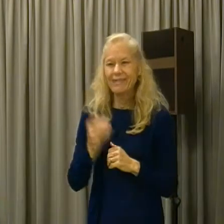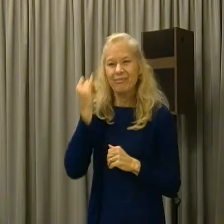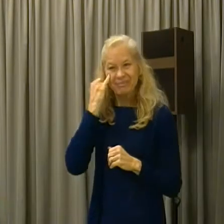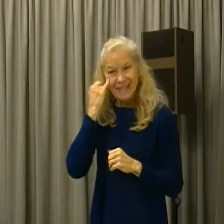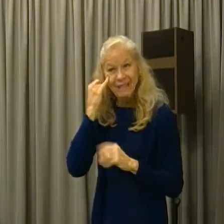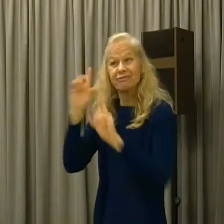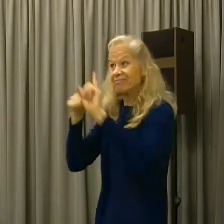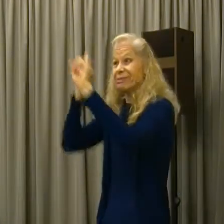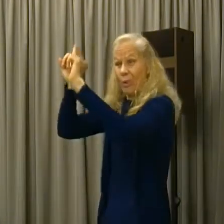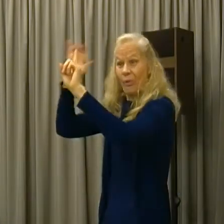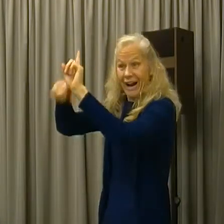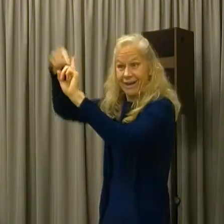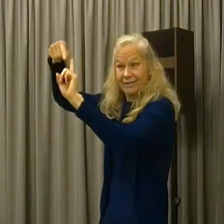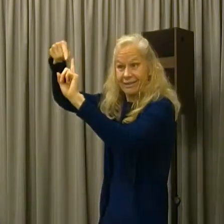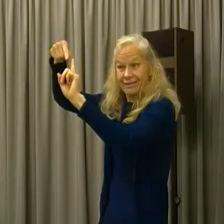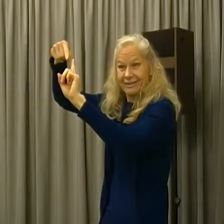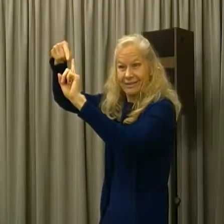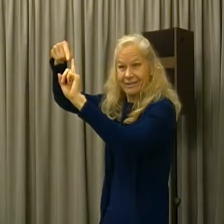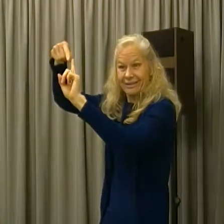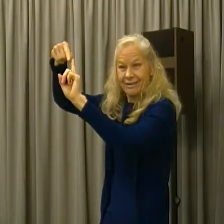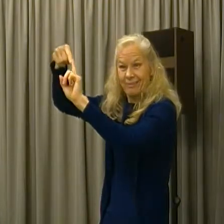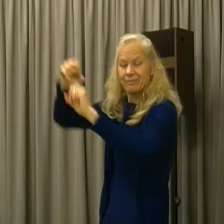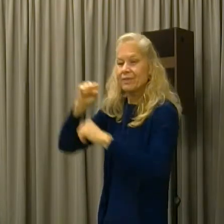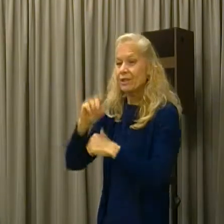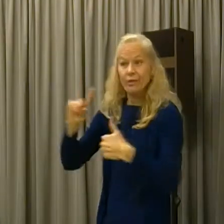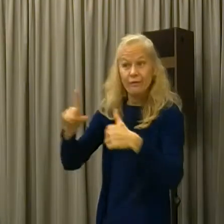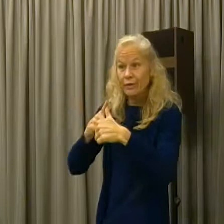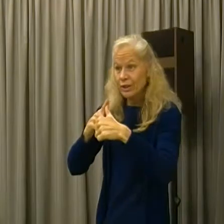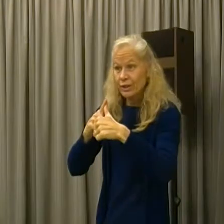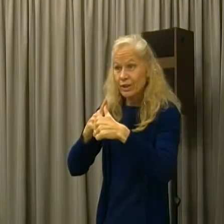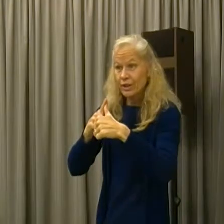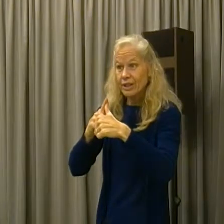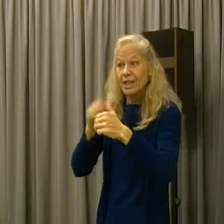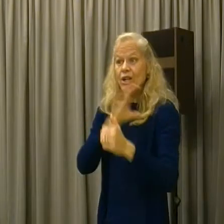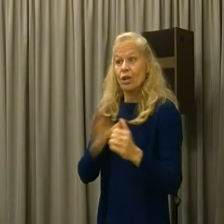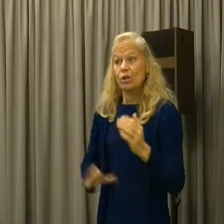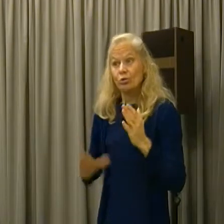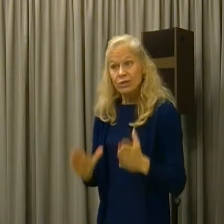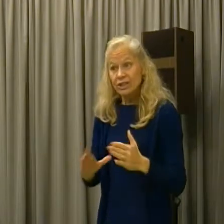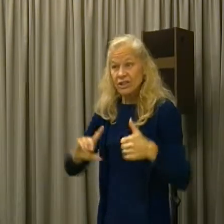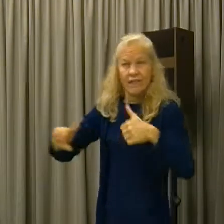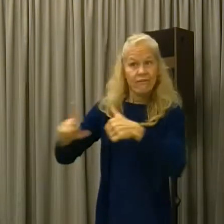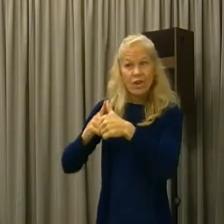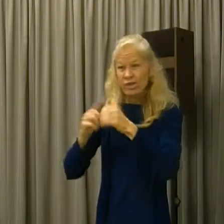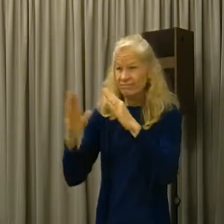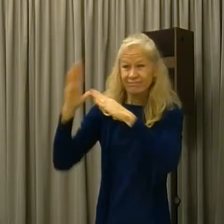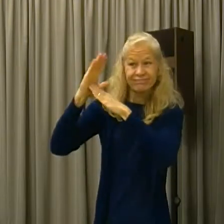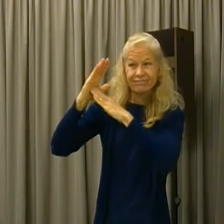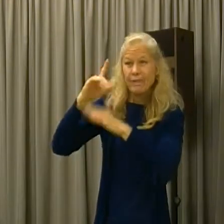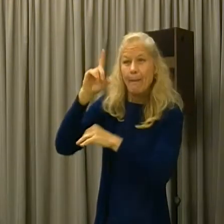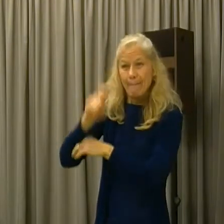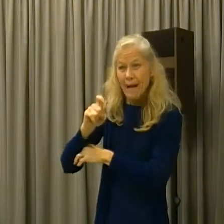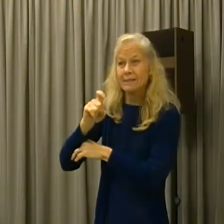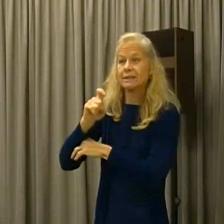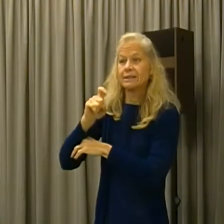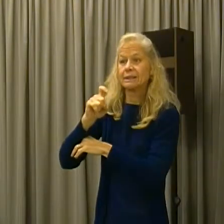every believer must practice number one, thought subjection. If you want to live for Christ, we do want to subject our thoughts. Number